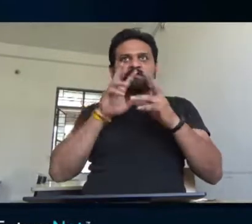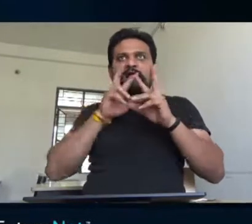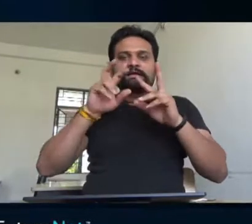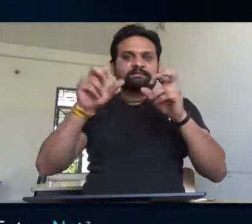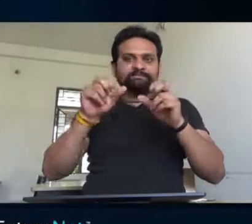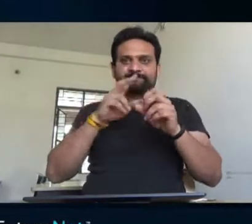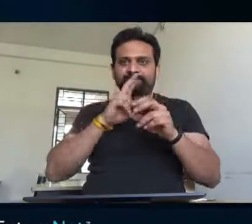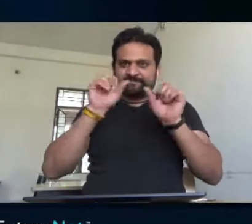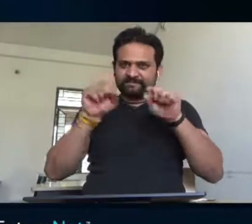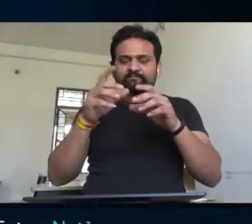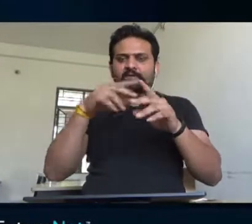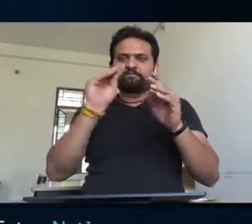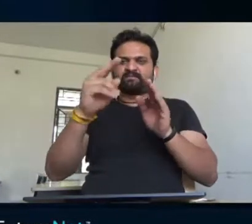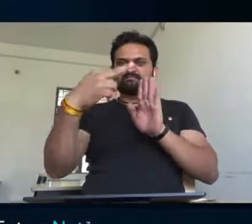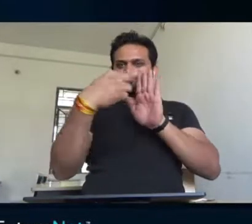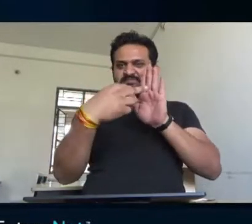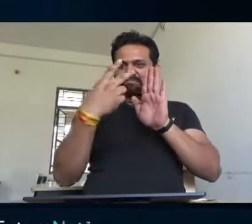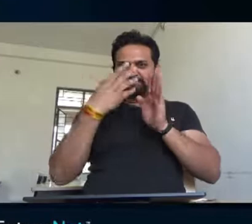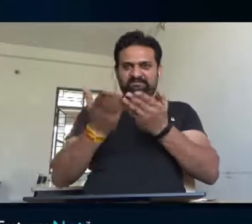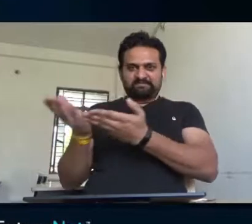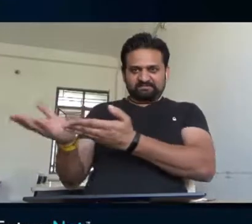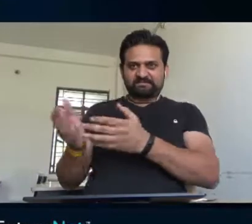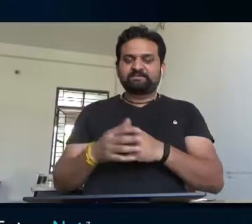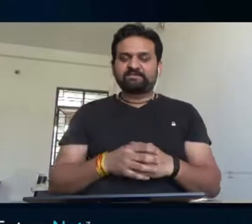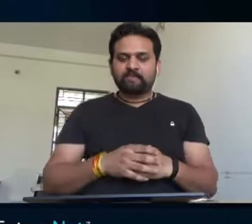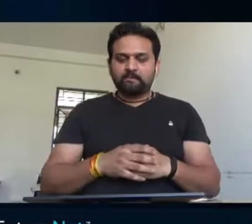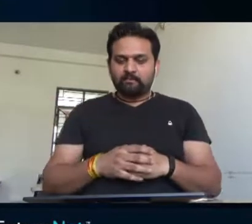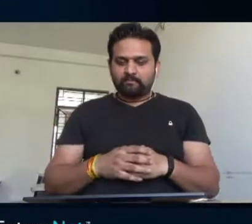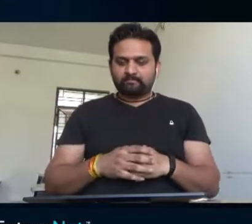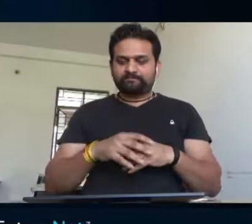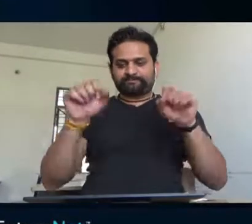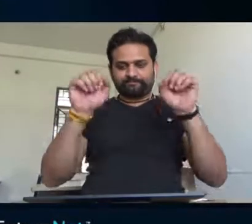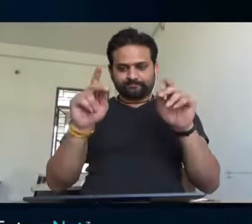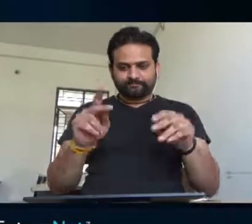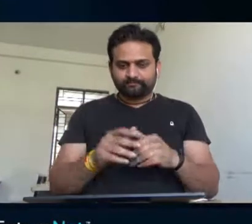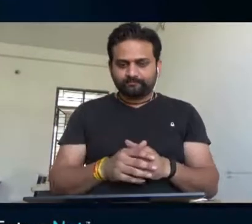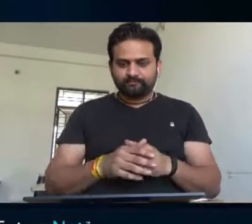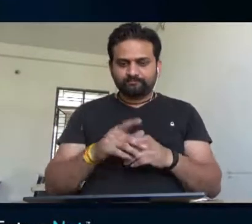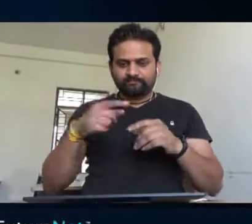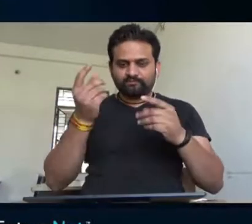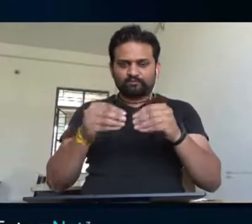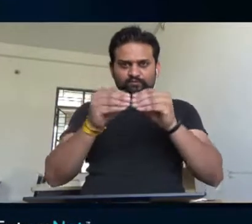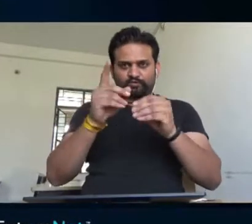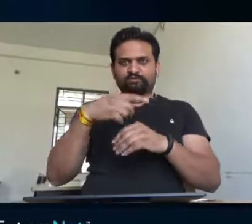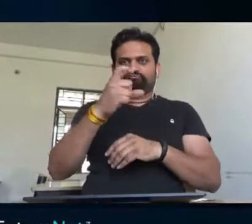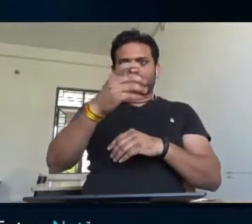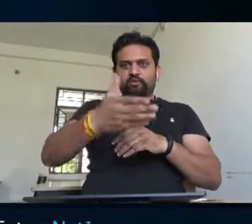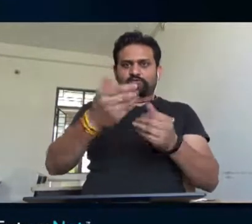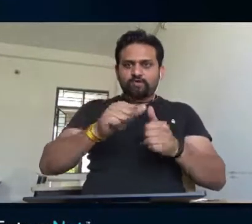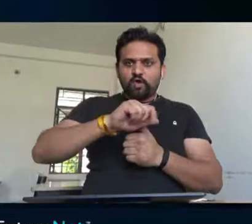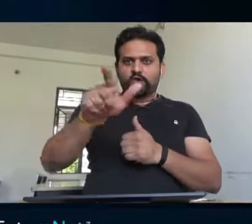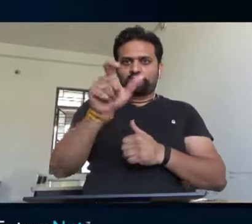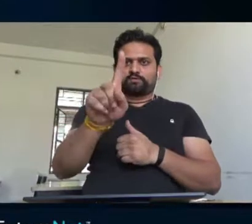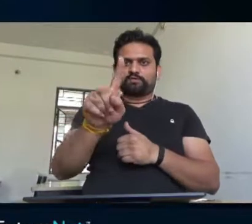way. That is better when you read these usernames. And yes, And one more time, congratulations to the diamonds.